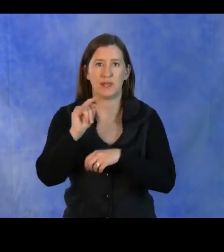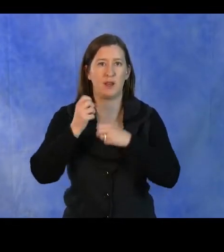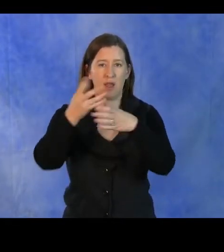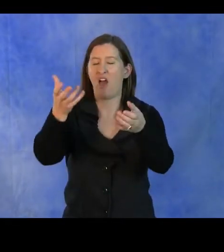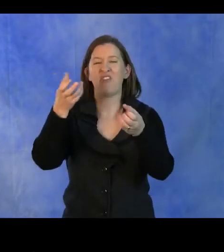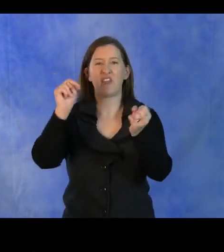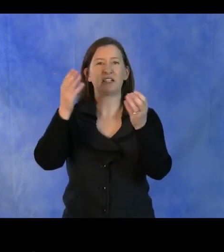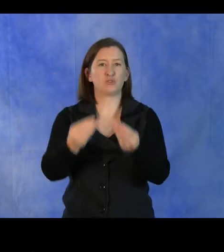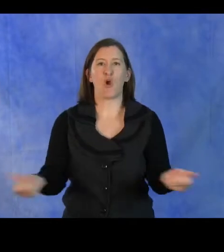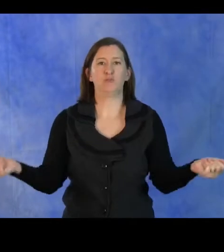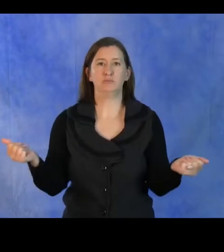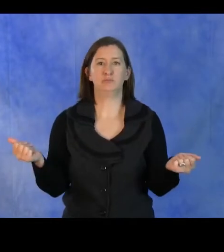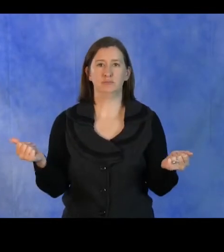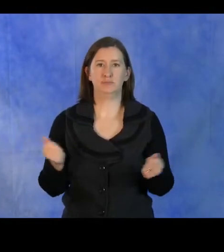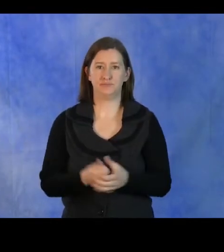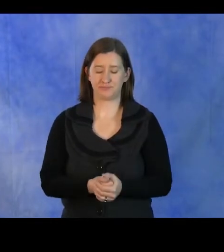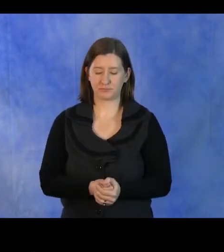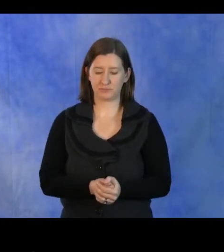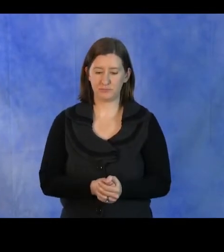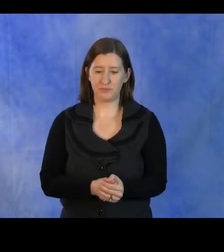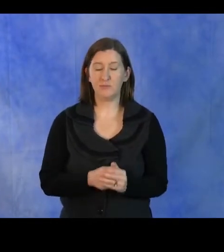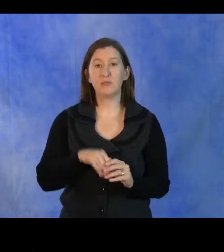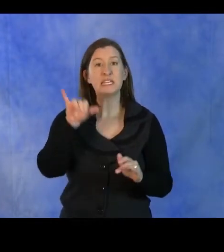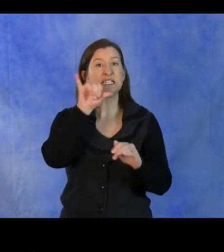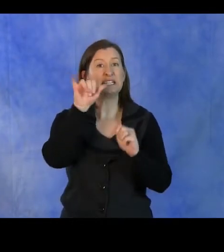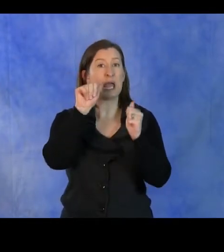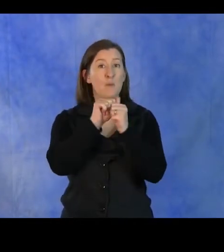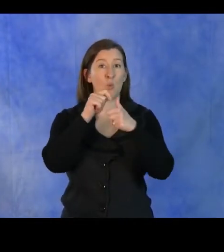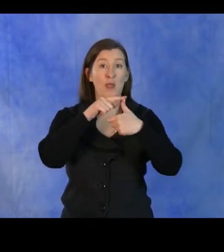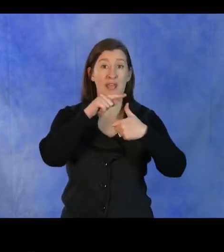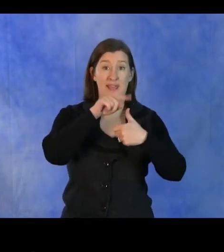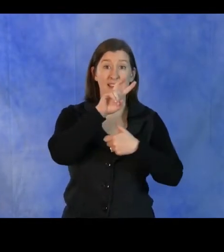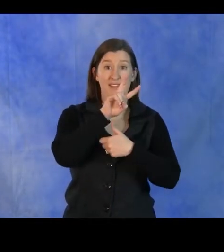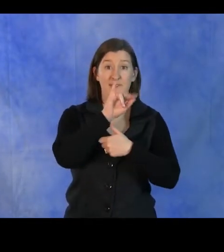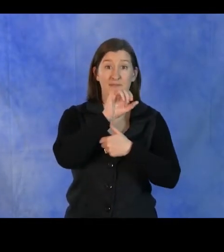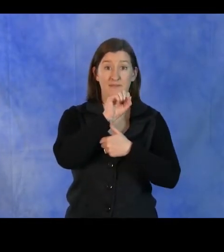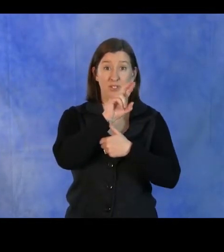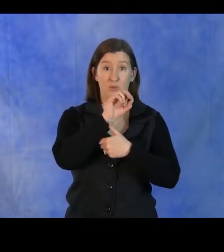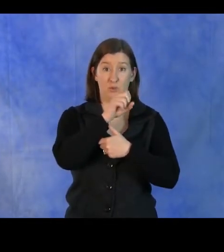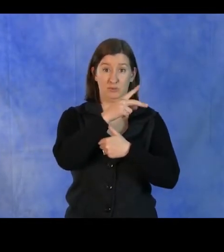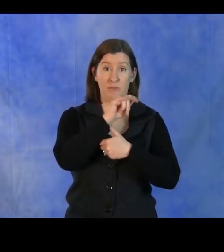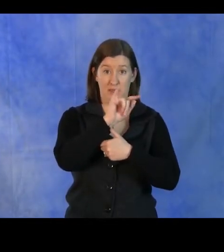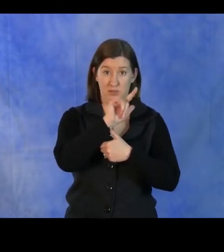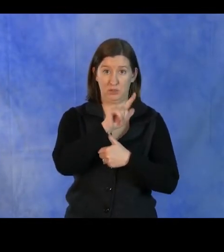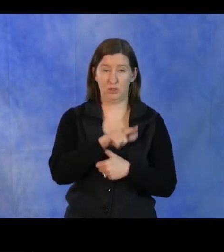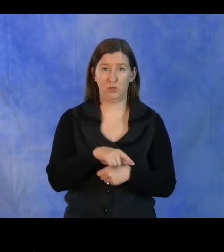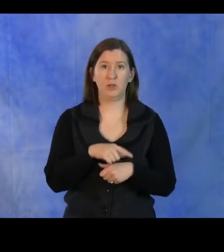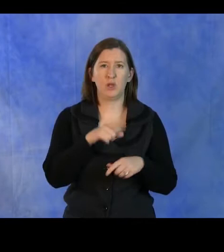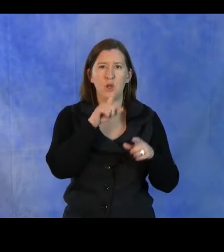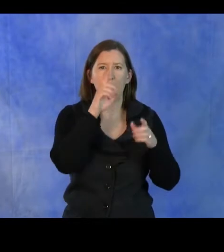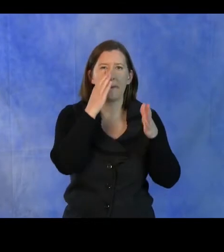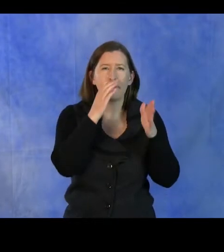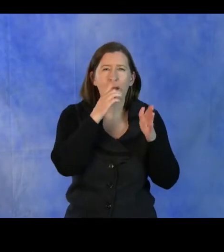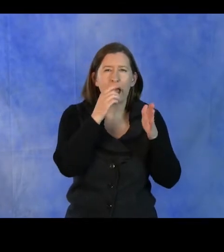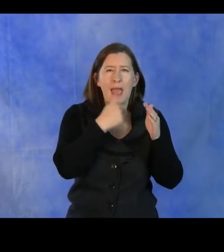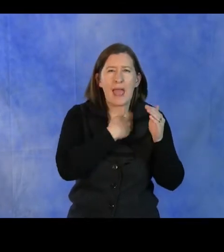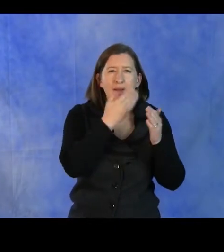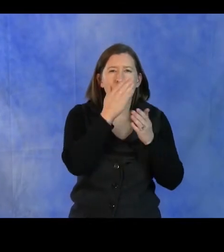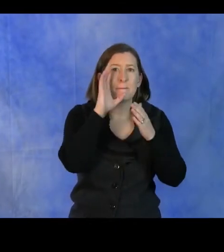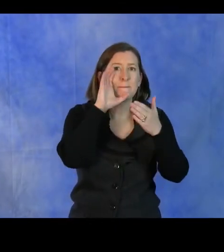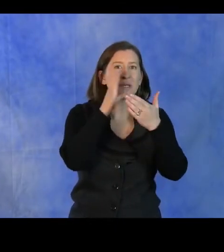that in your brain until you need it to solve a problem. Same thing with the visual